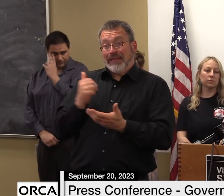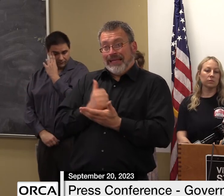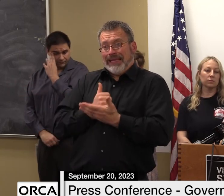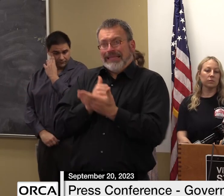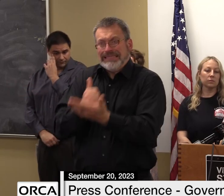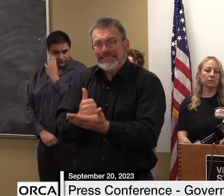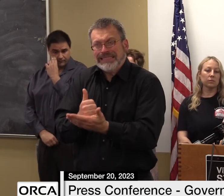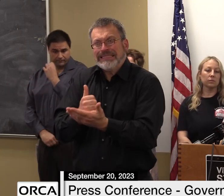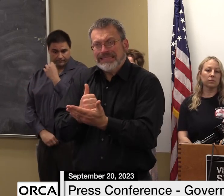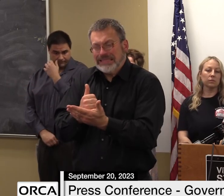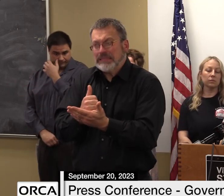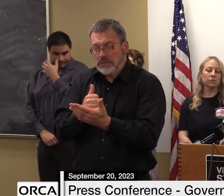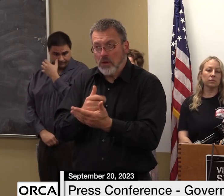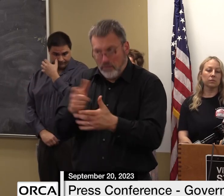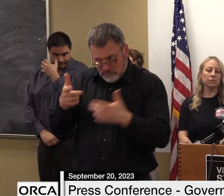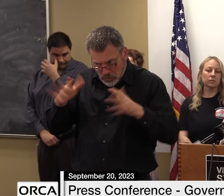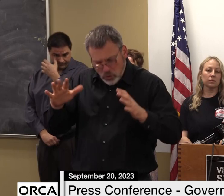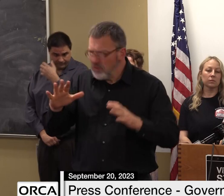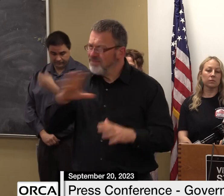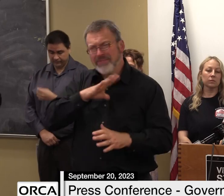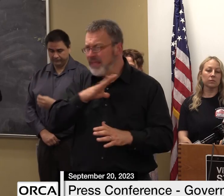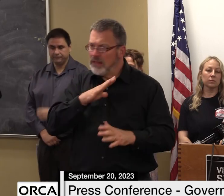So I'm going to read it to you right here.